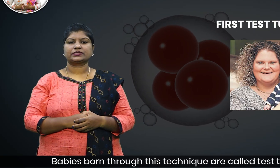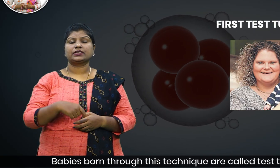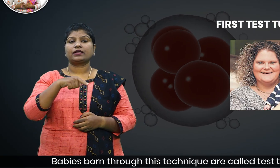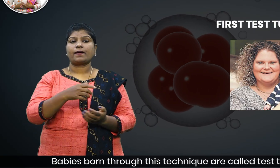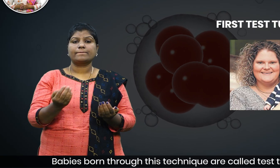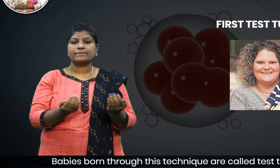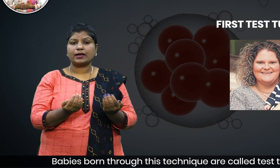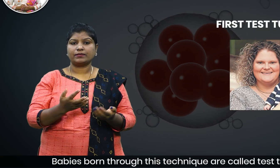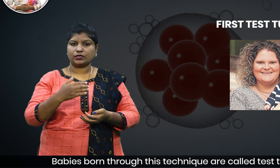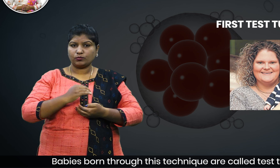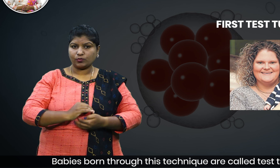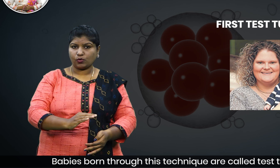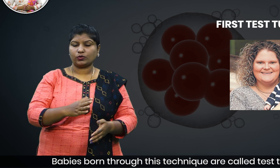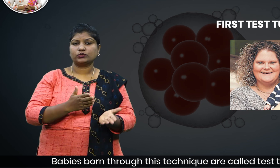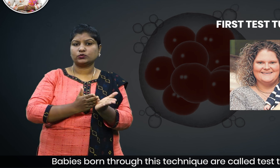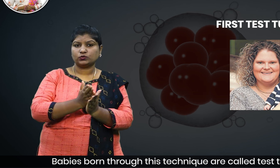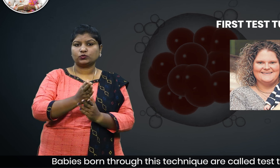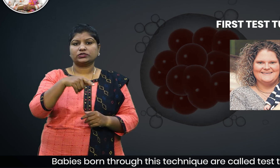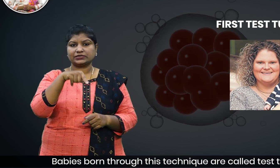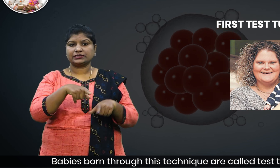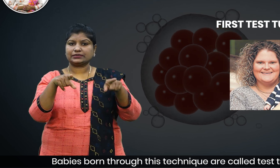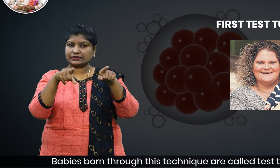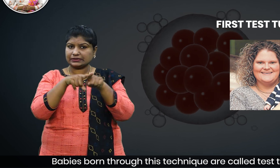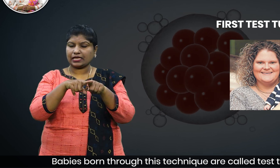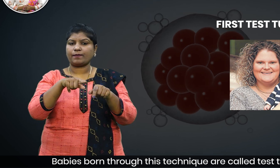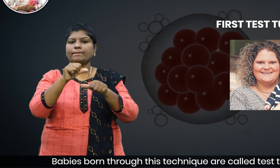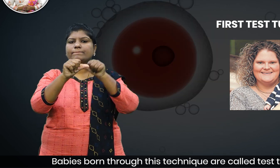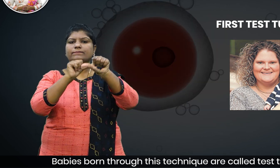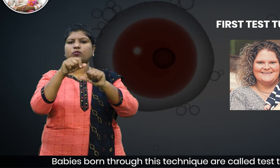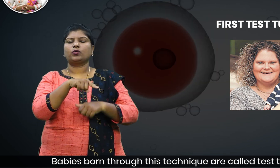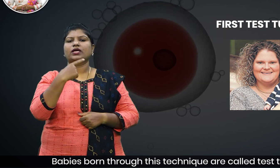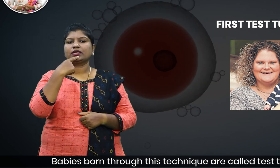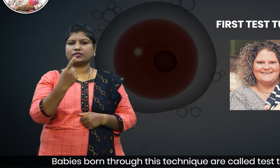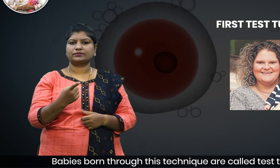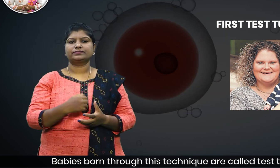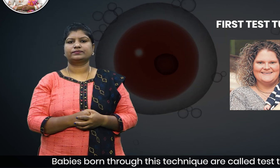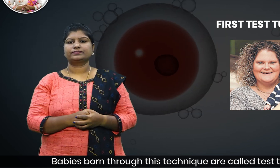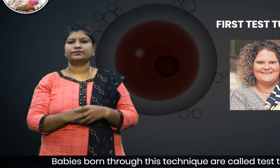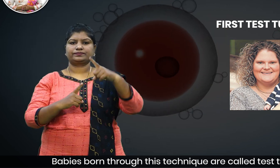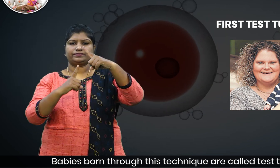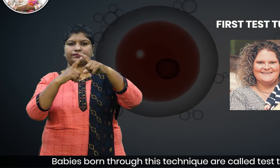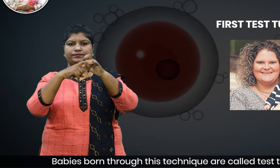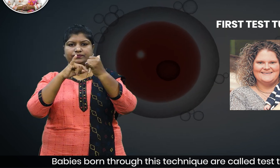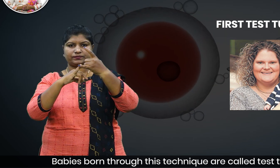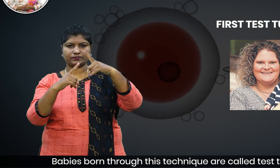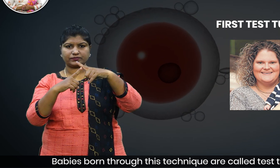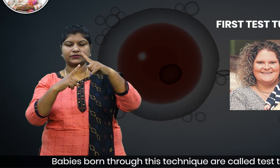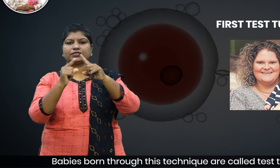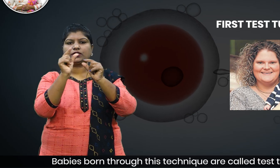Babies born through this technique are called test tube babies.